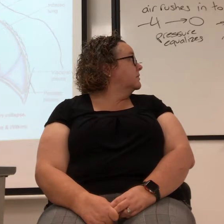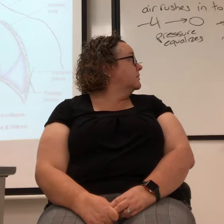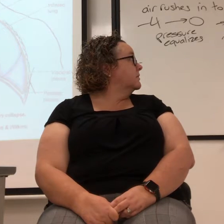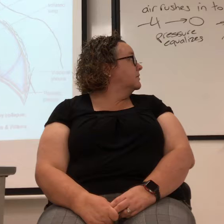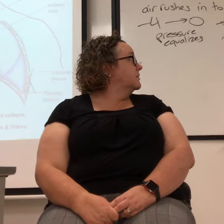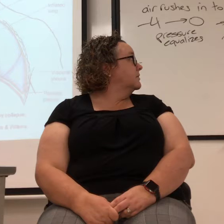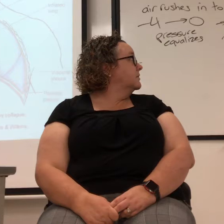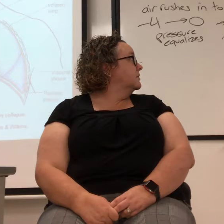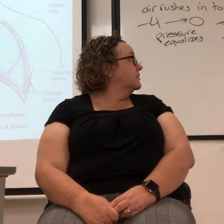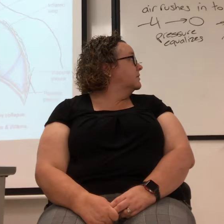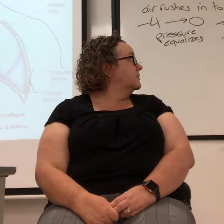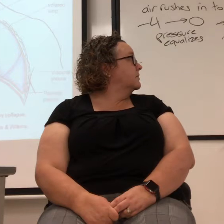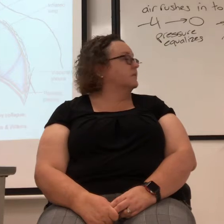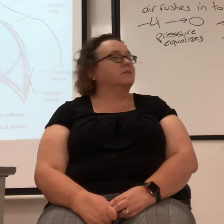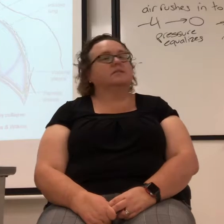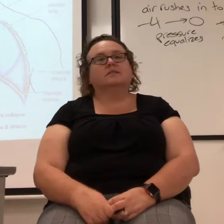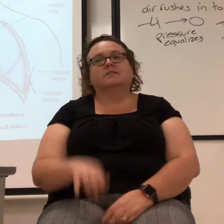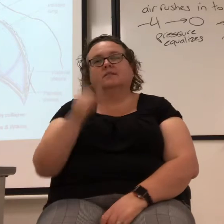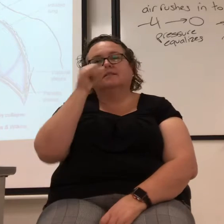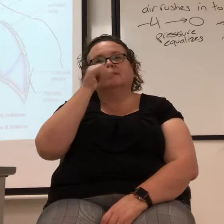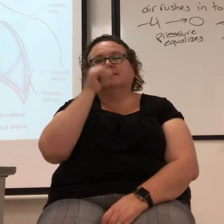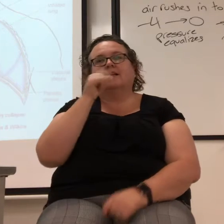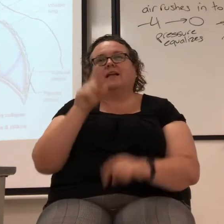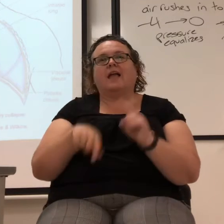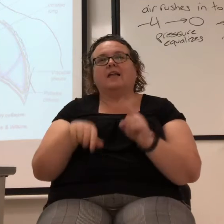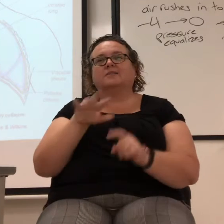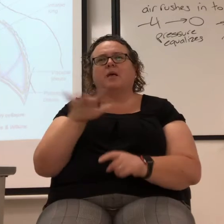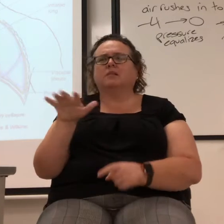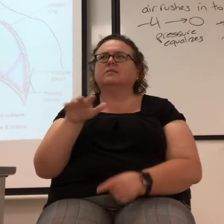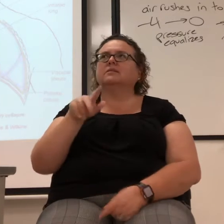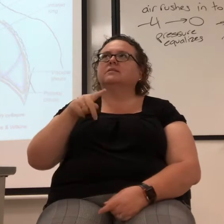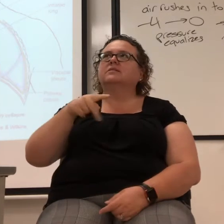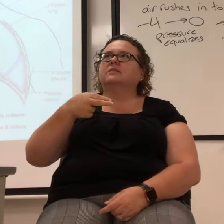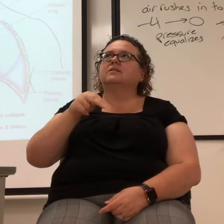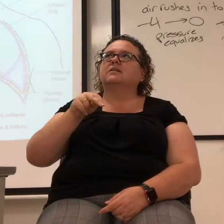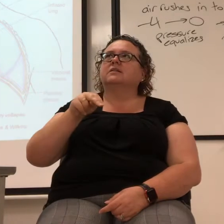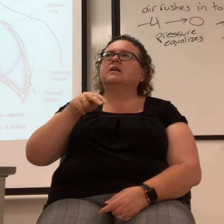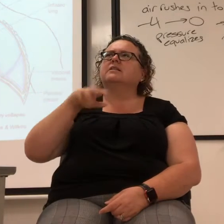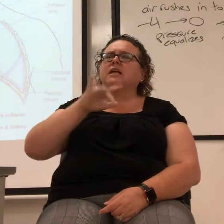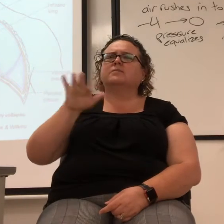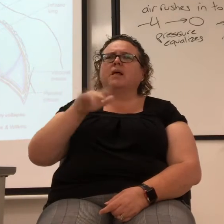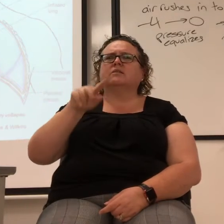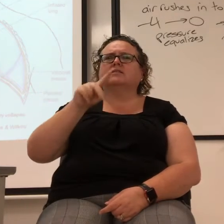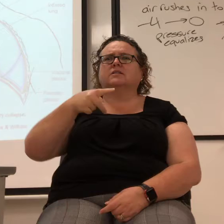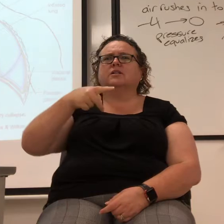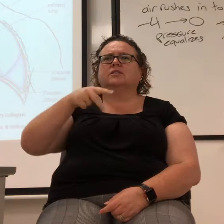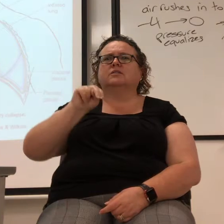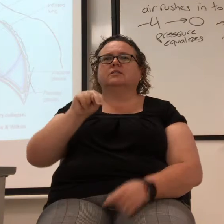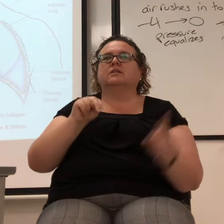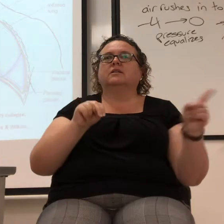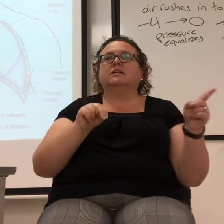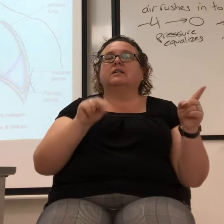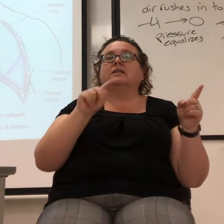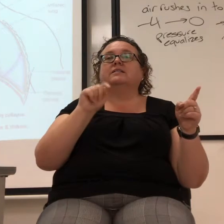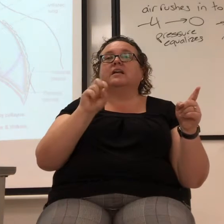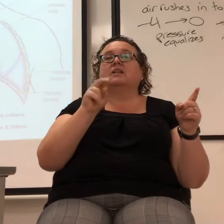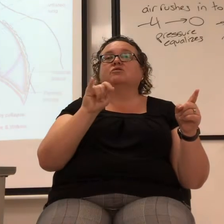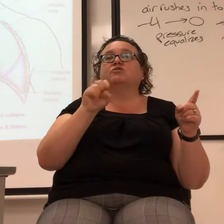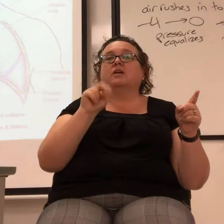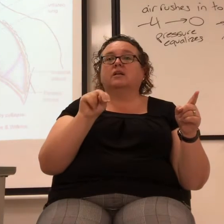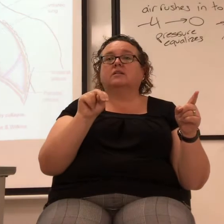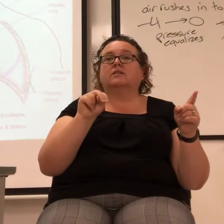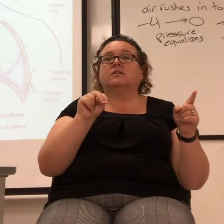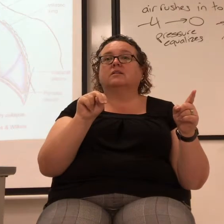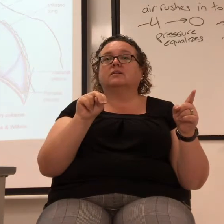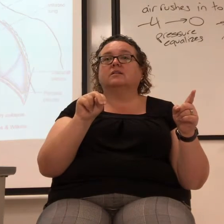Tension, pneumo, oh my gosh. Pneumo, that's right, pneumo. Pneumo, is that how you spell the pneumo? The tension is fension, or is it tension?